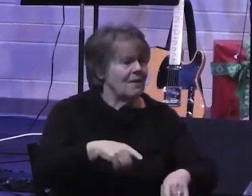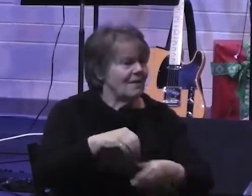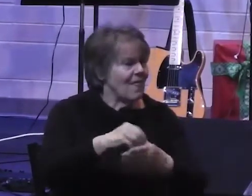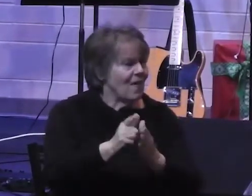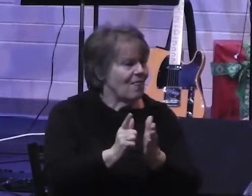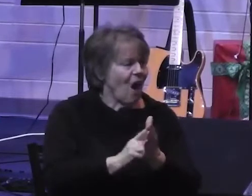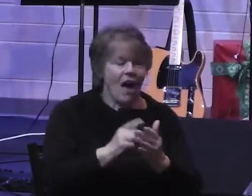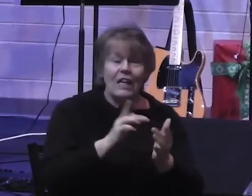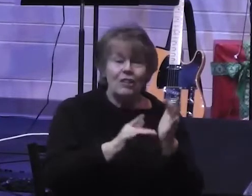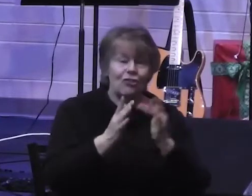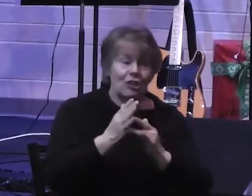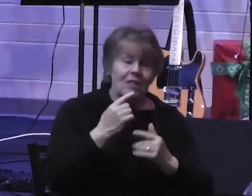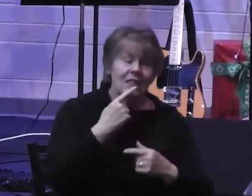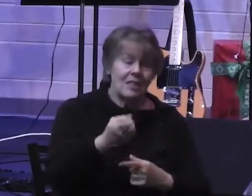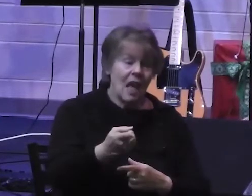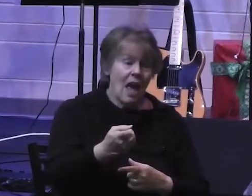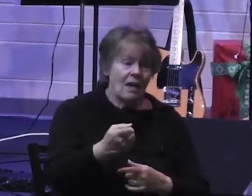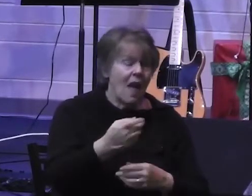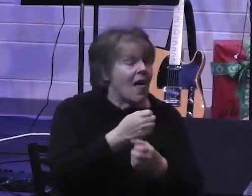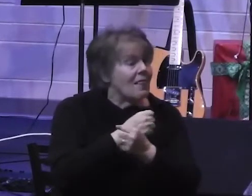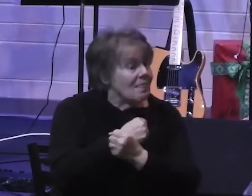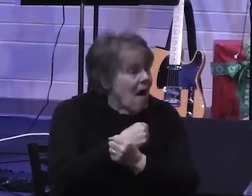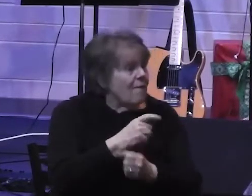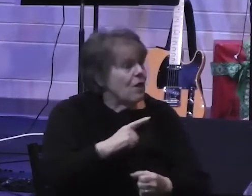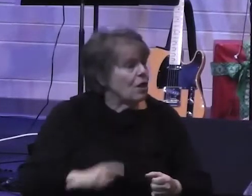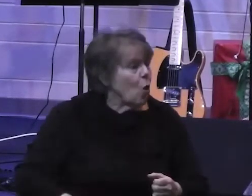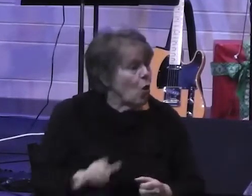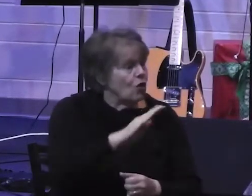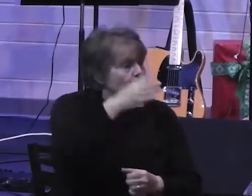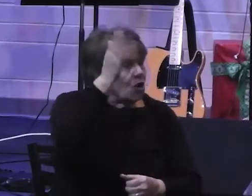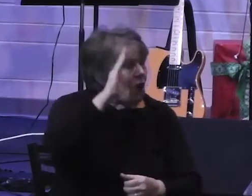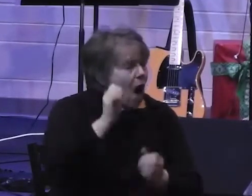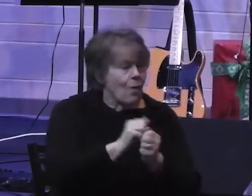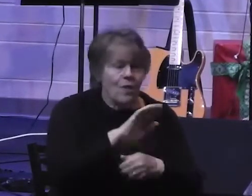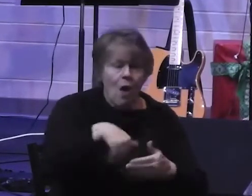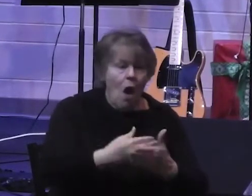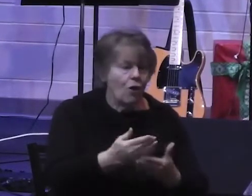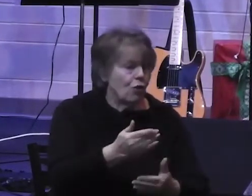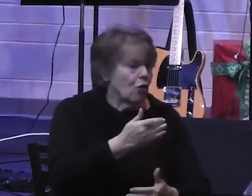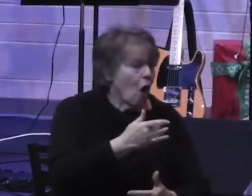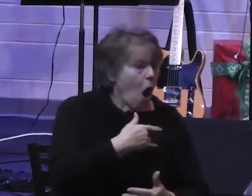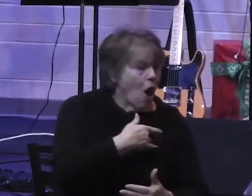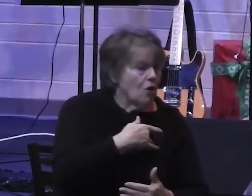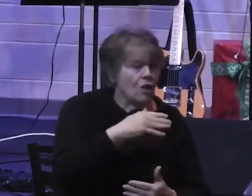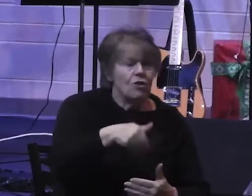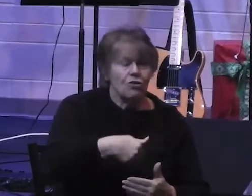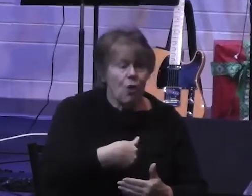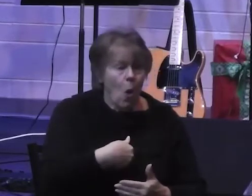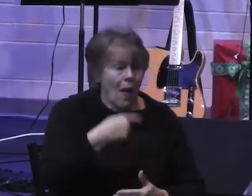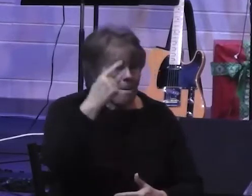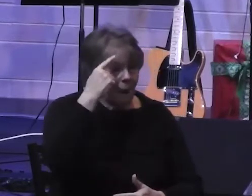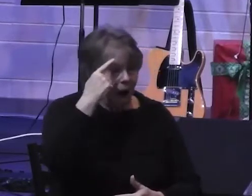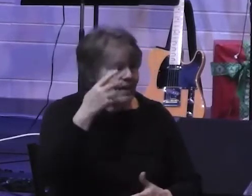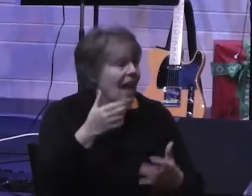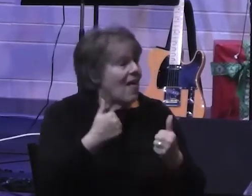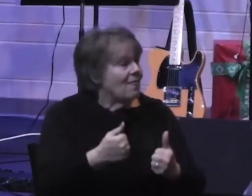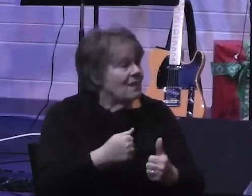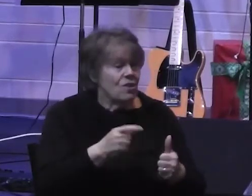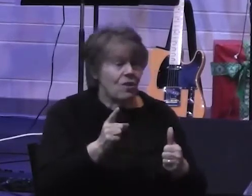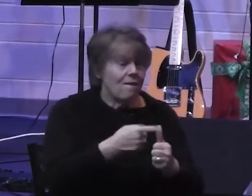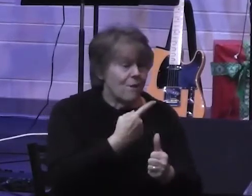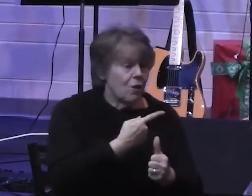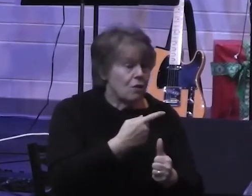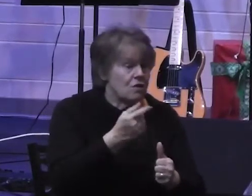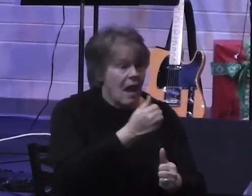replied, love the Lord your God with all your heart, with all your soul, and with all your mind. This is the first and